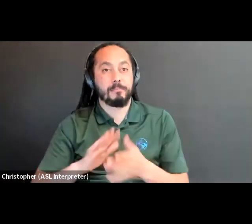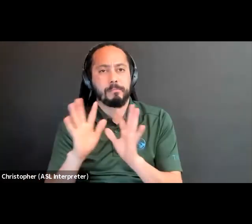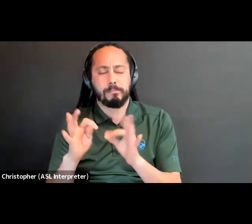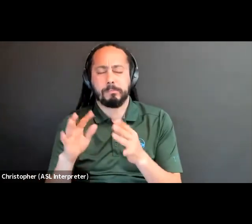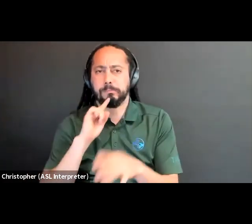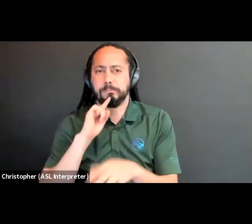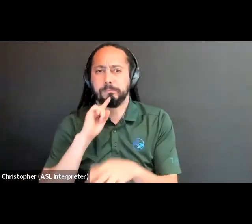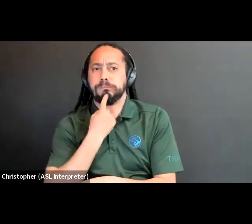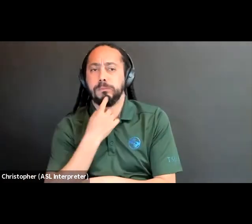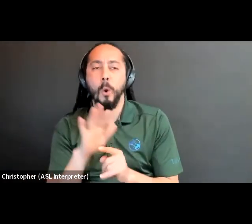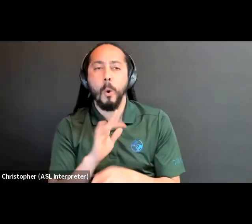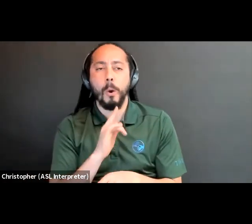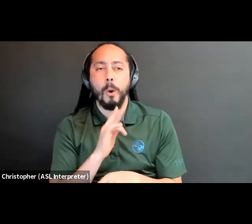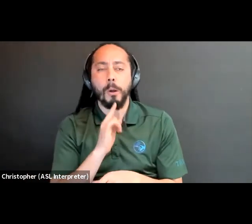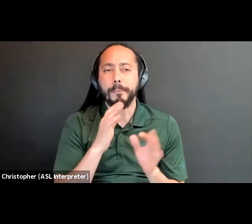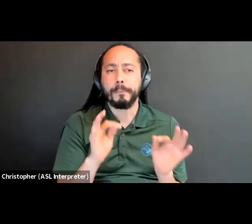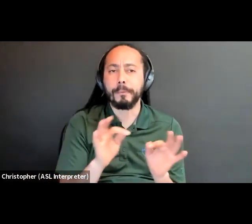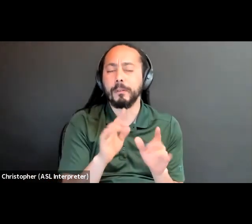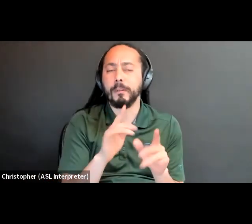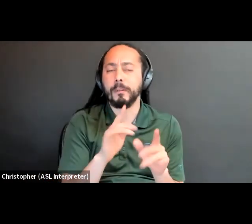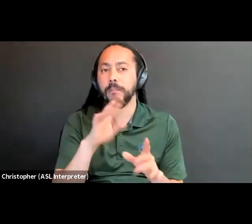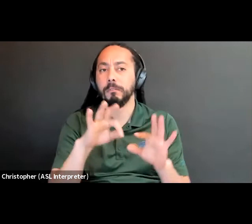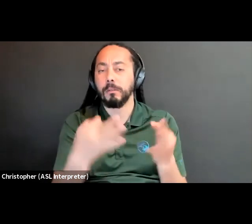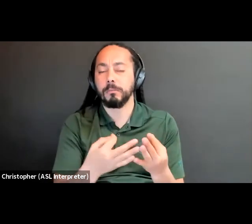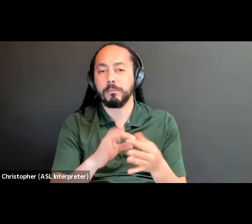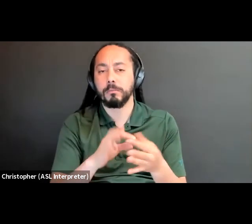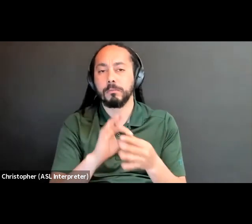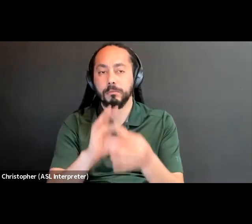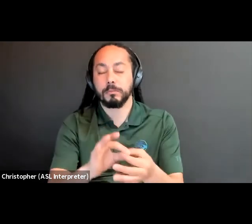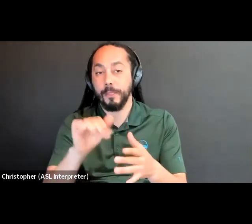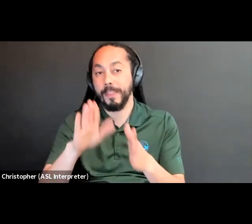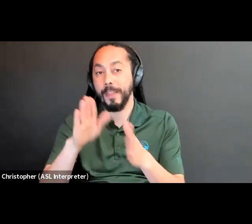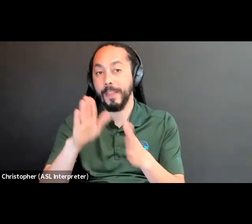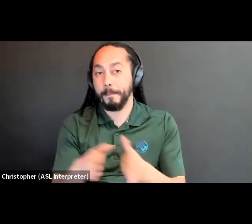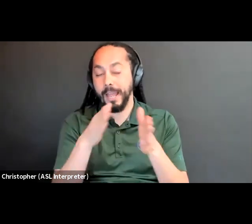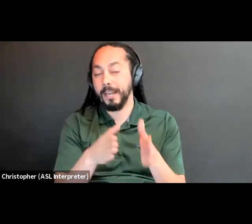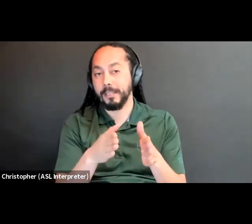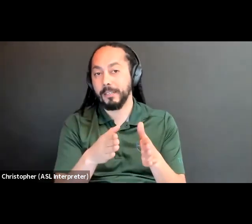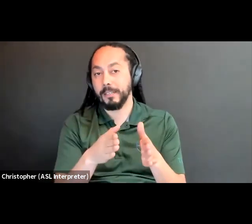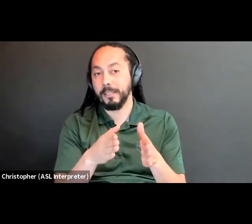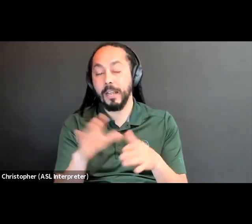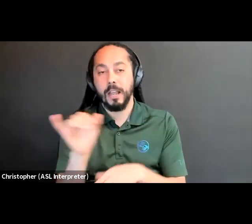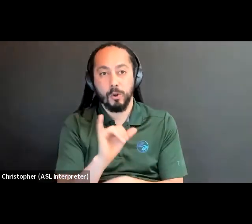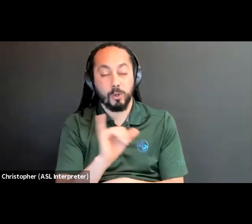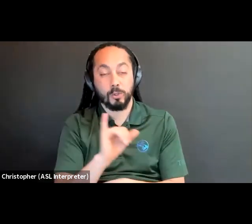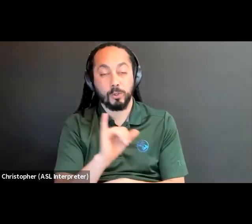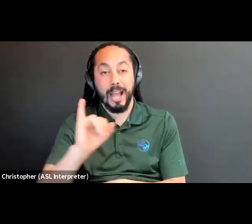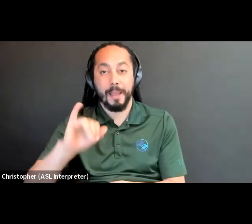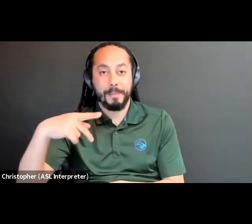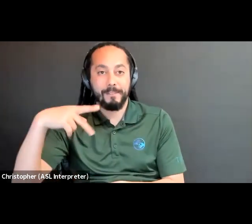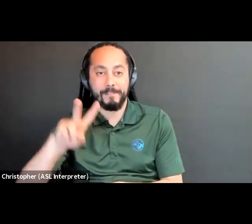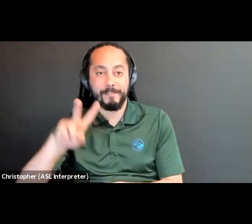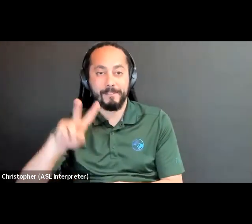to families around their parenting arrangements. And the intimate partner violence can also play a big role